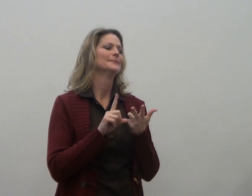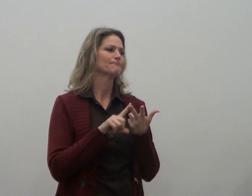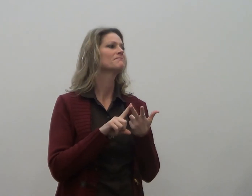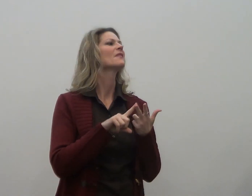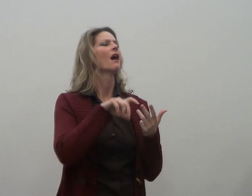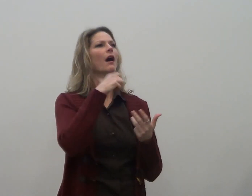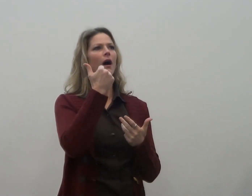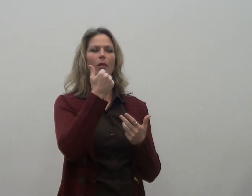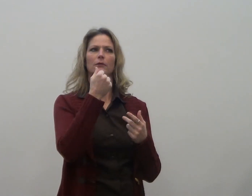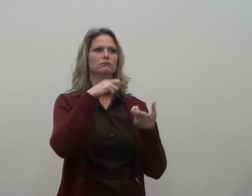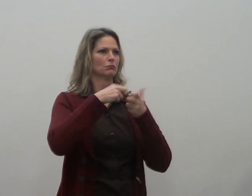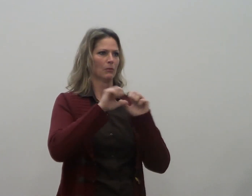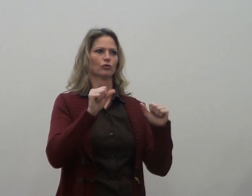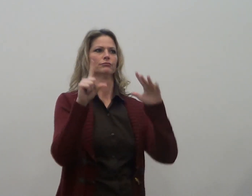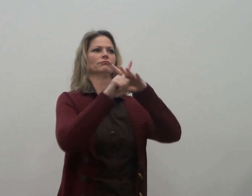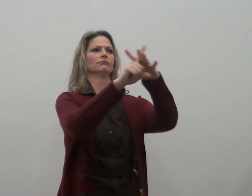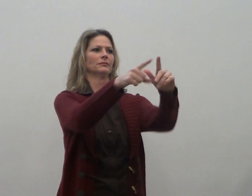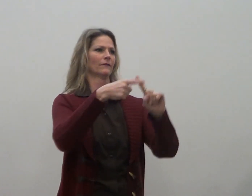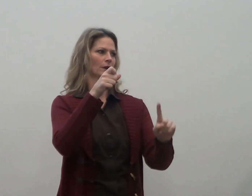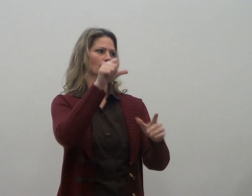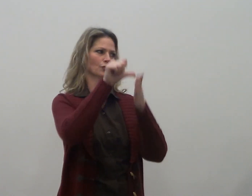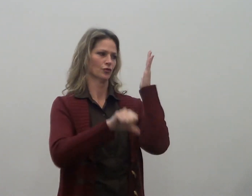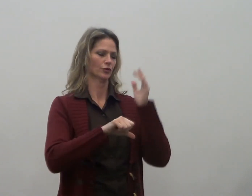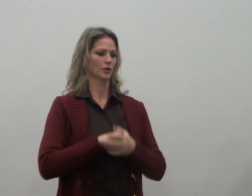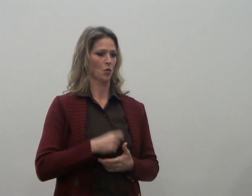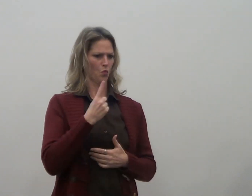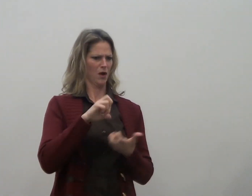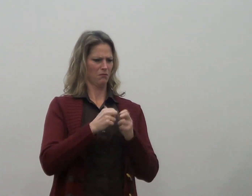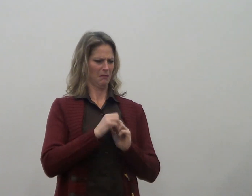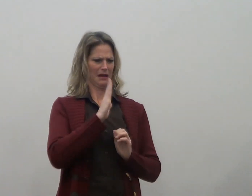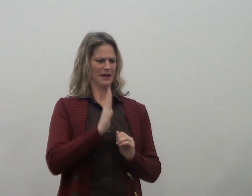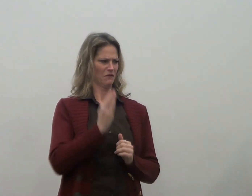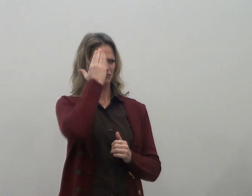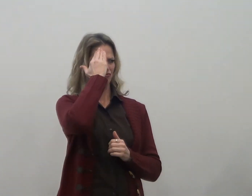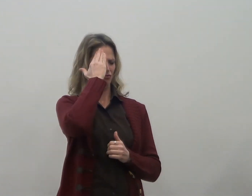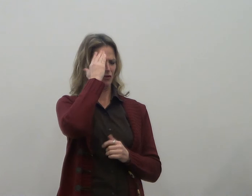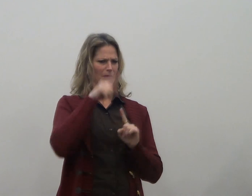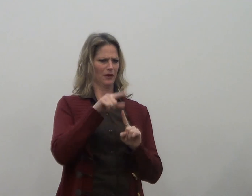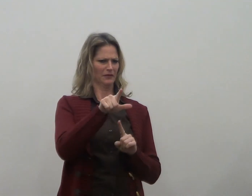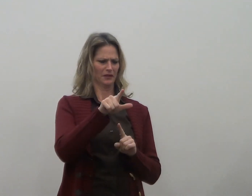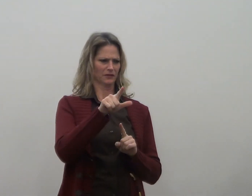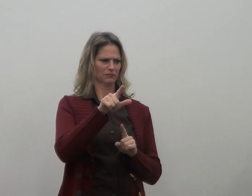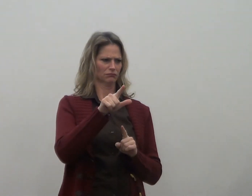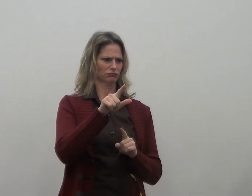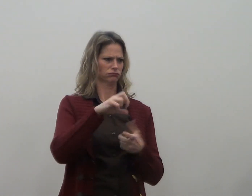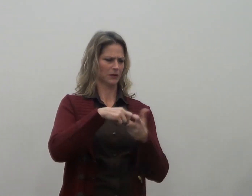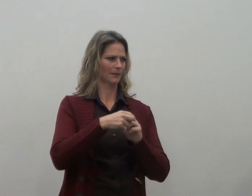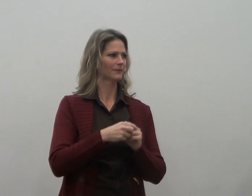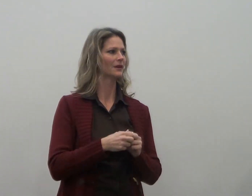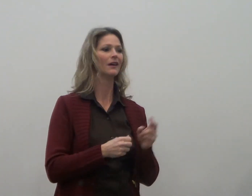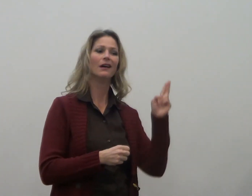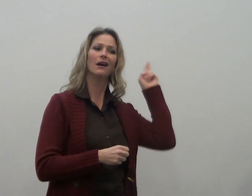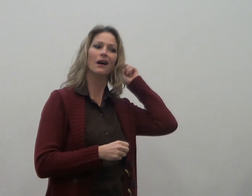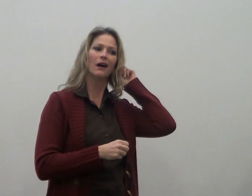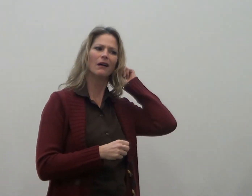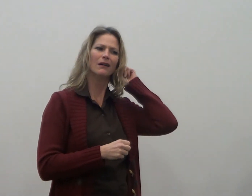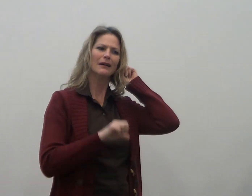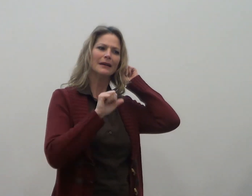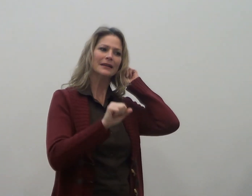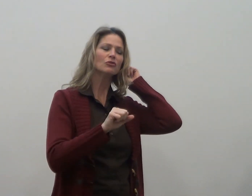that come along with it. One that I never heard before was apparently your cochlear implant can get really cold in the winter and can cause